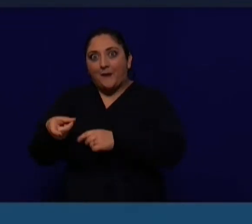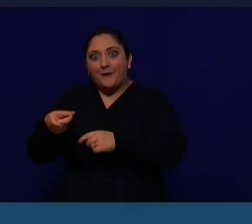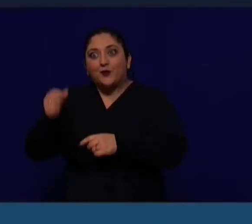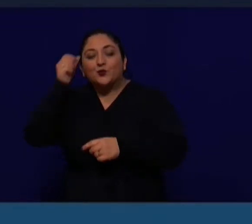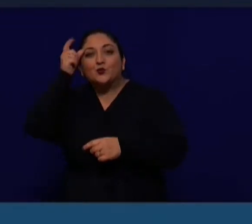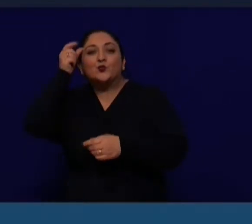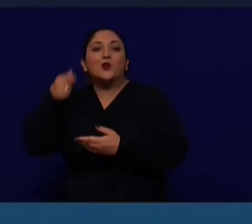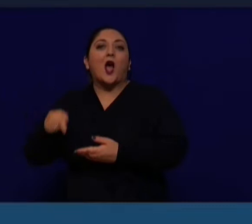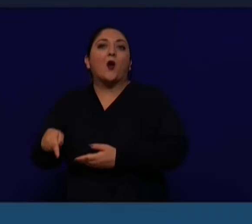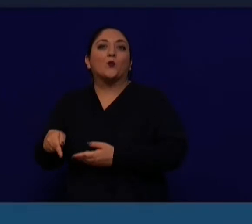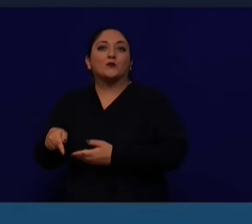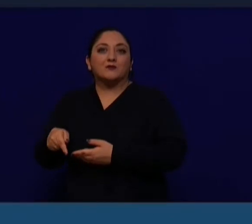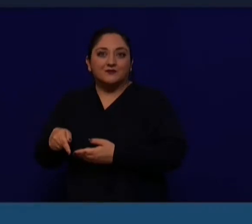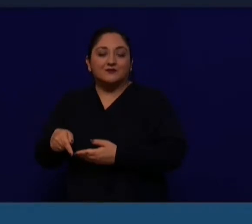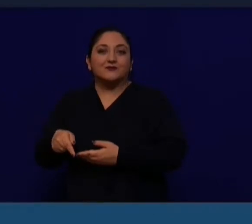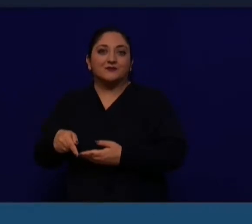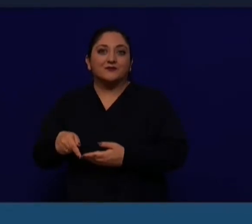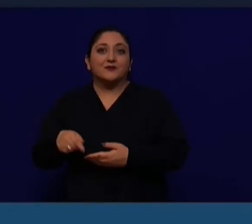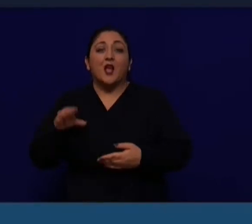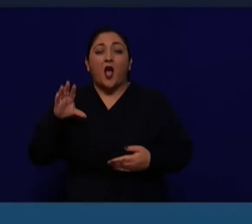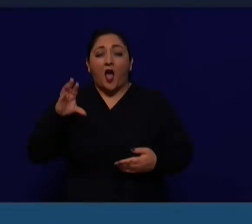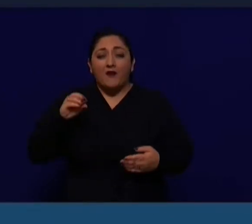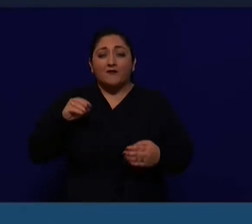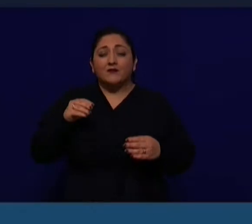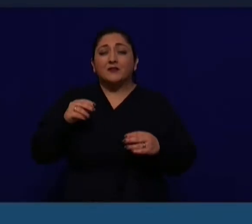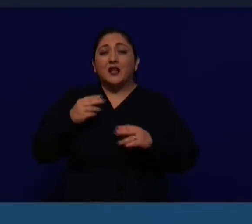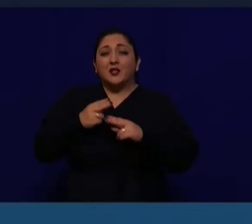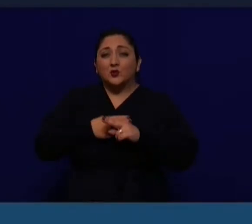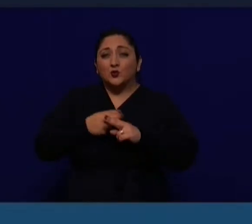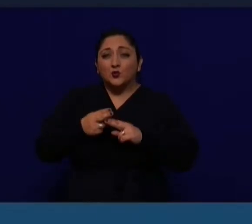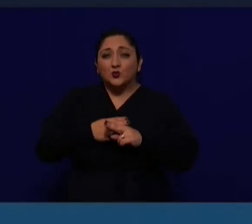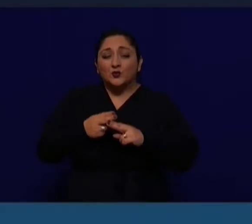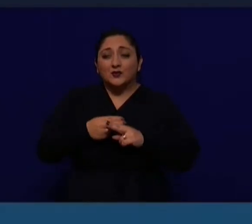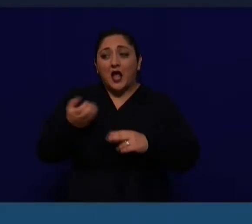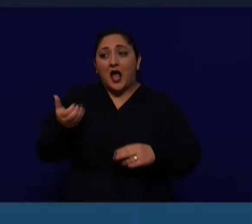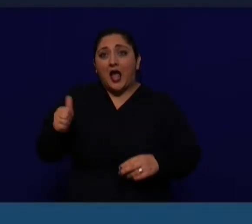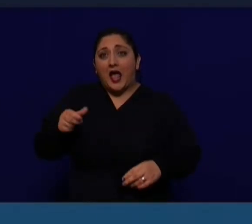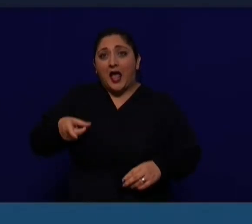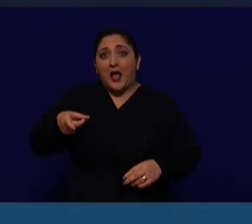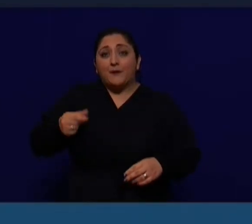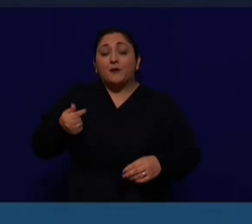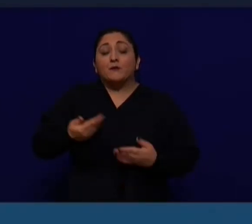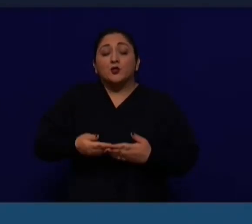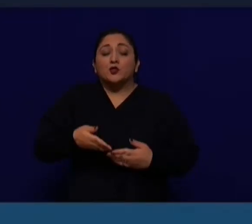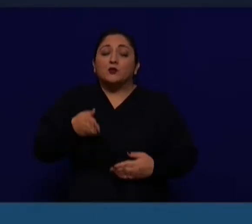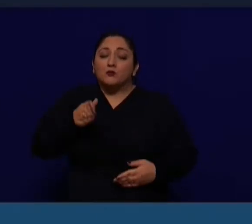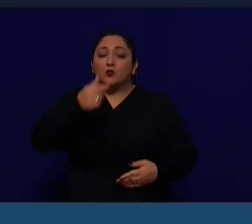jiġu swabdu għalunna li rċivew l-alert fuq il-mobile tagħhom kellna